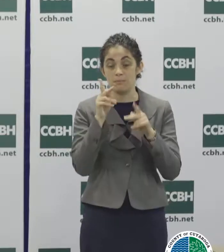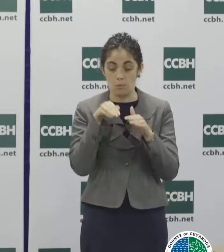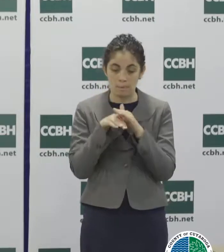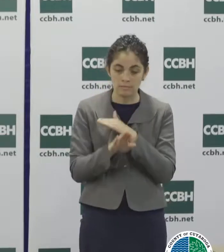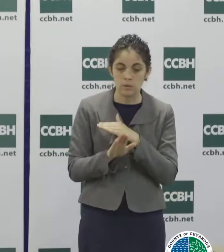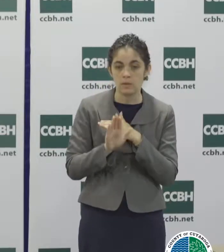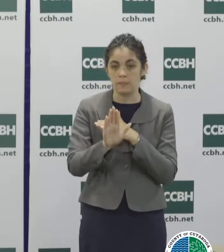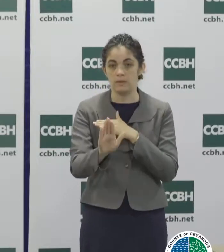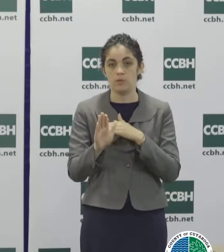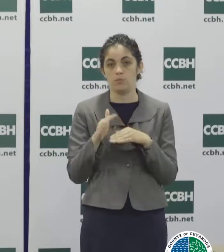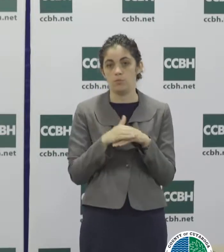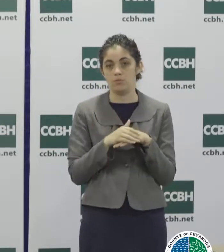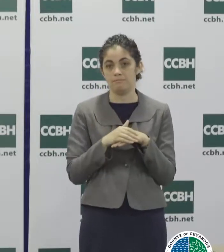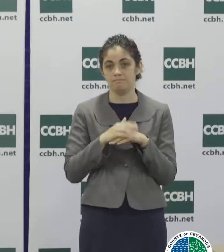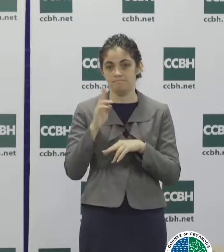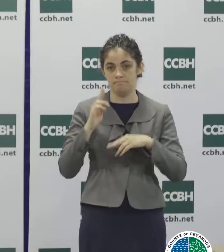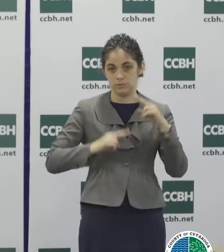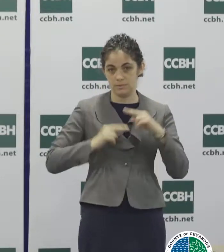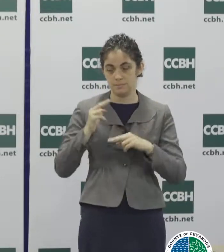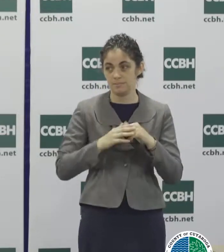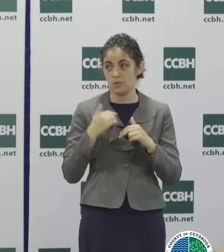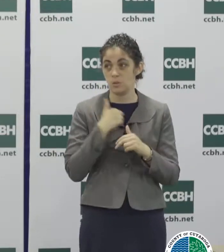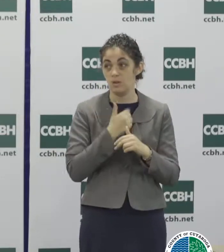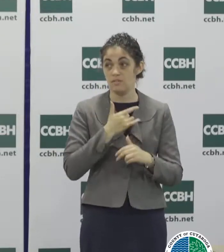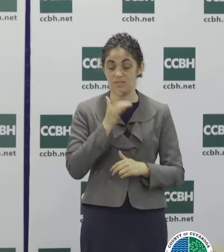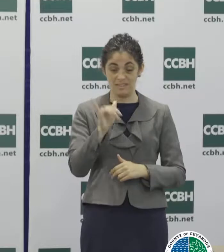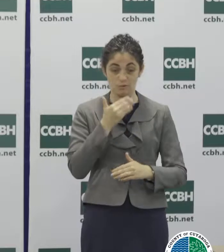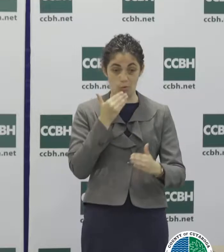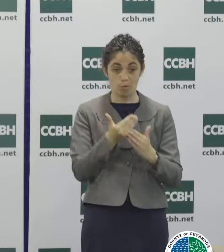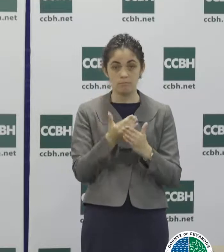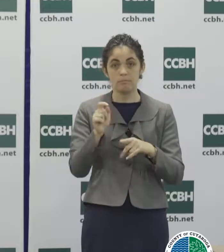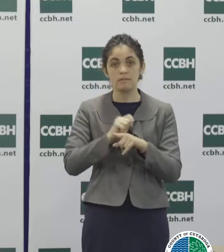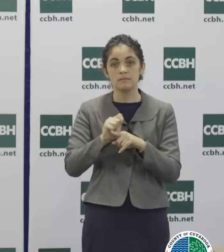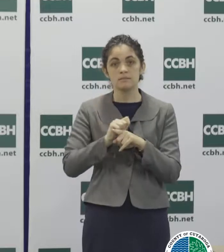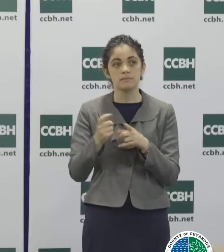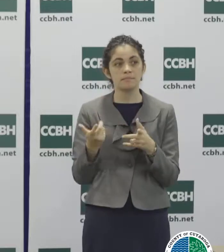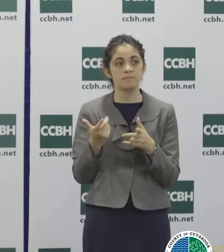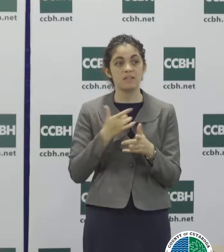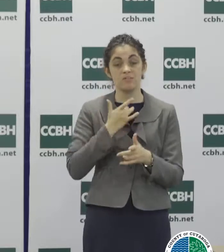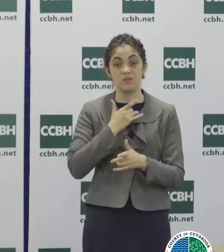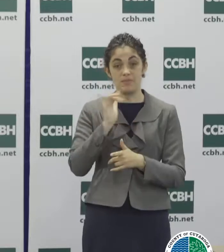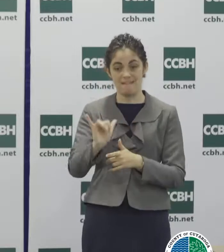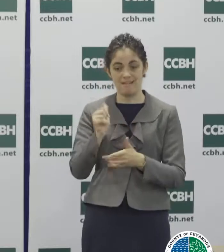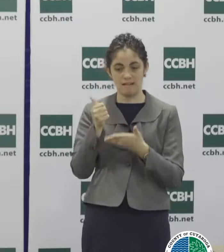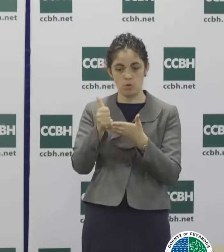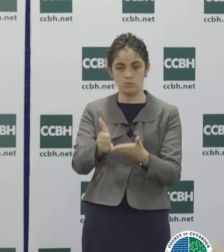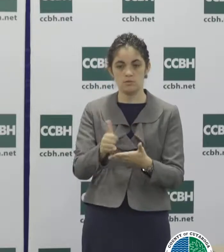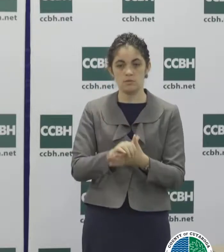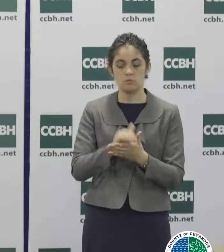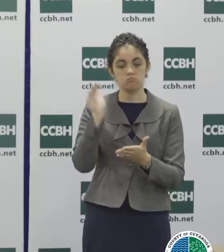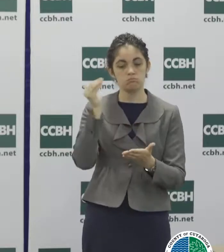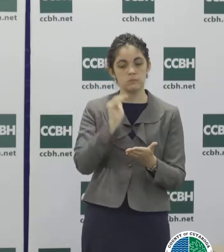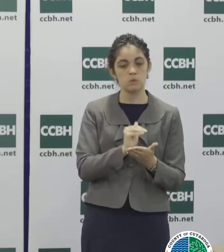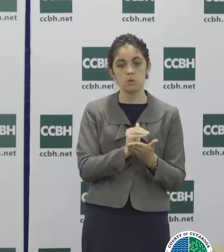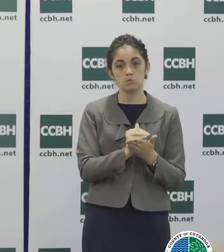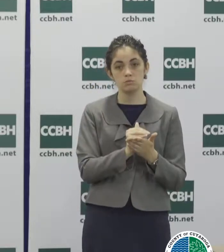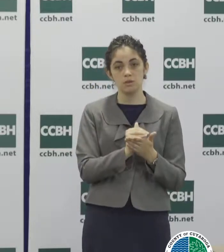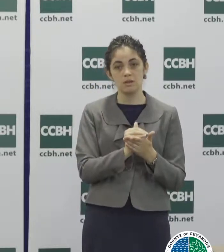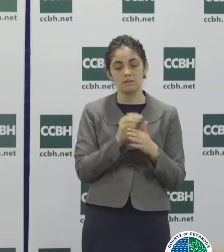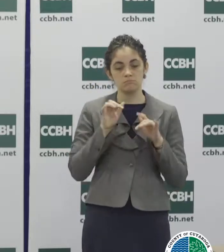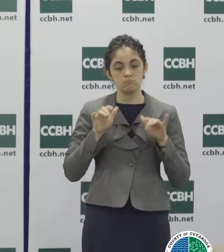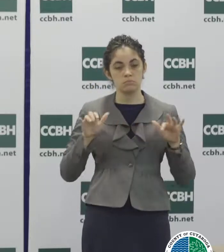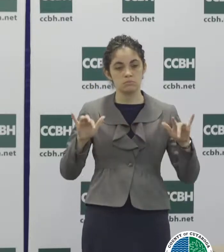entering their facilities. We think that's a great practice. We think it helps to reduce the risk for